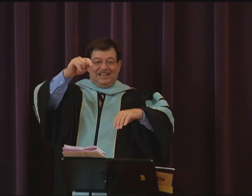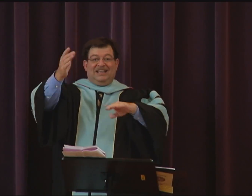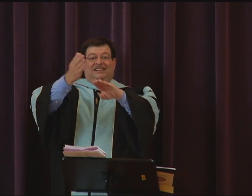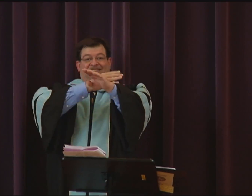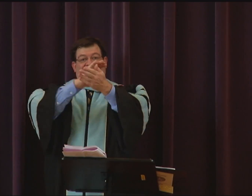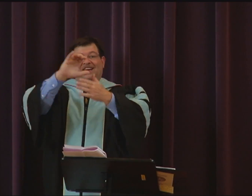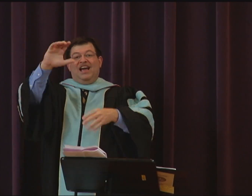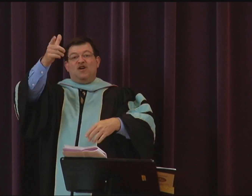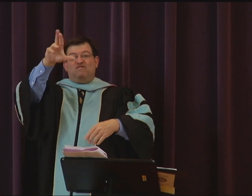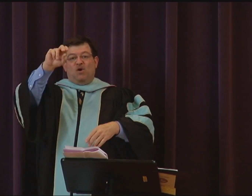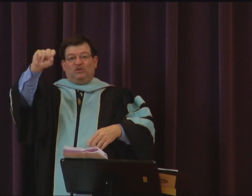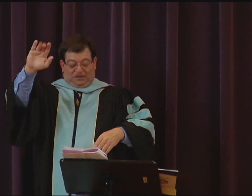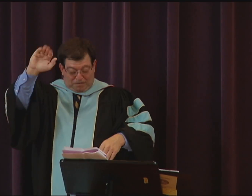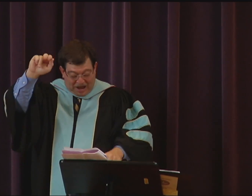Next,